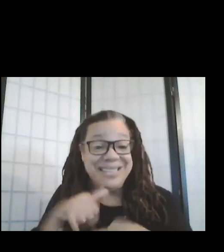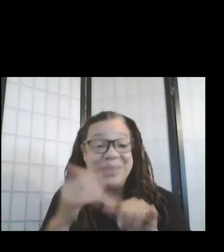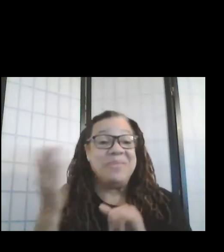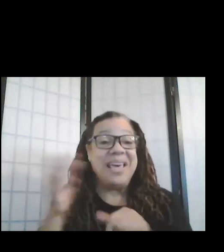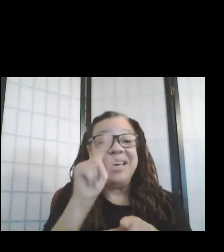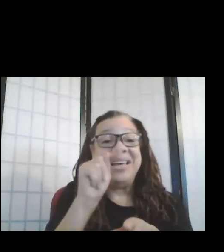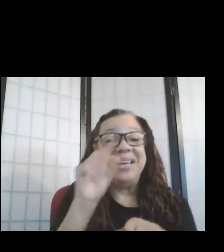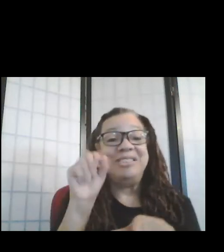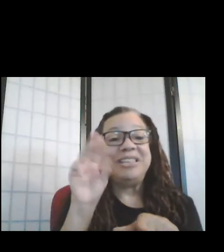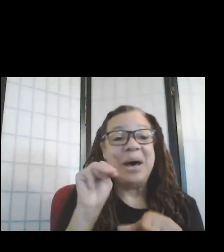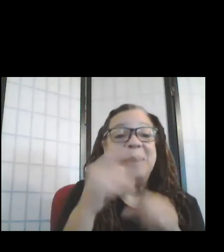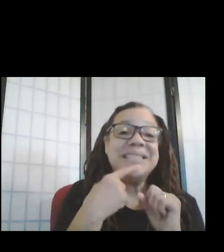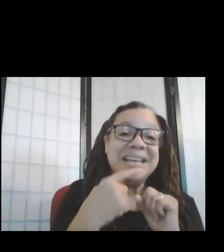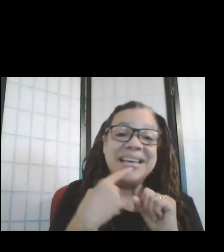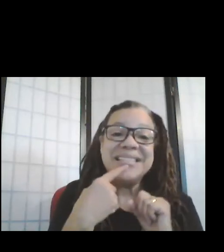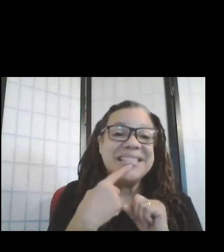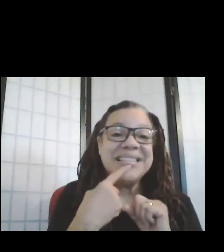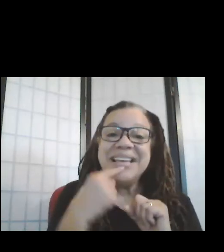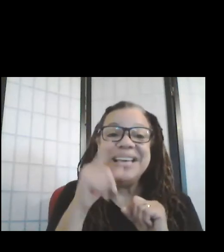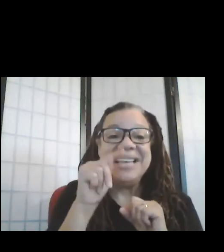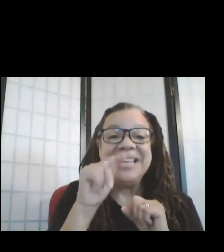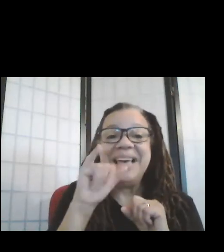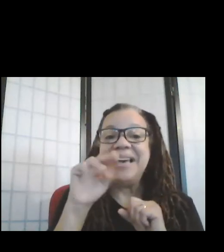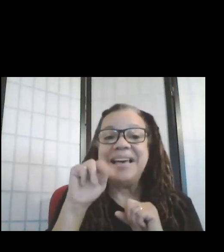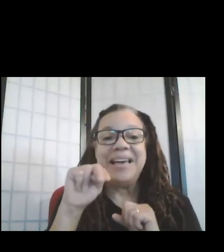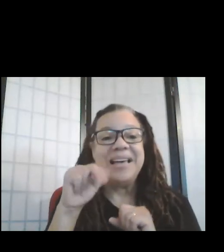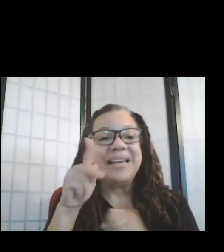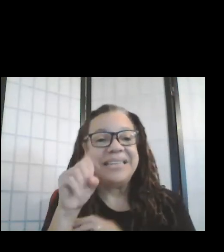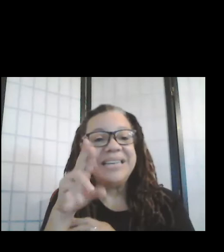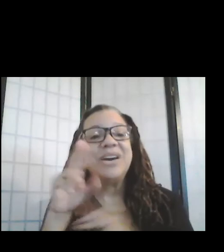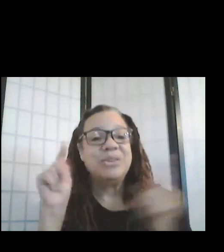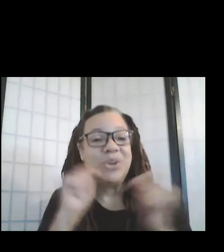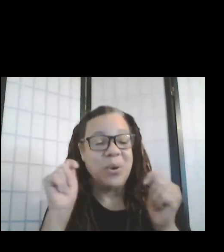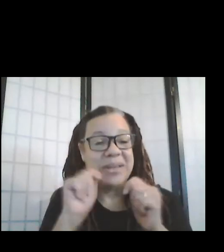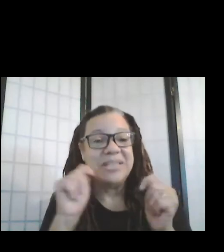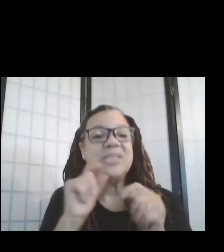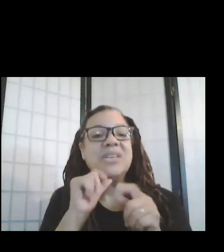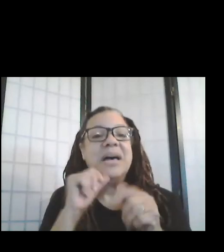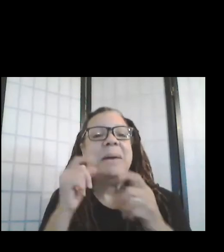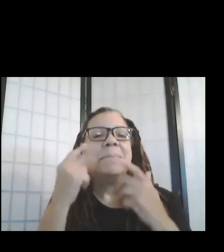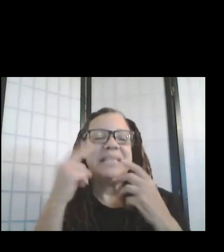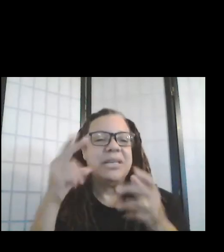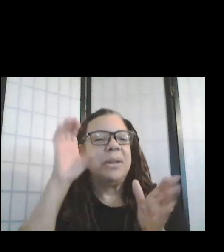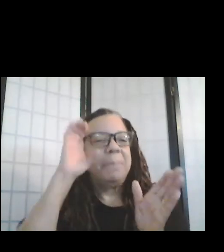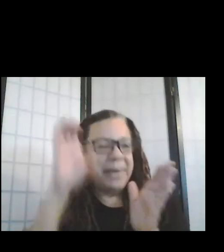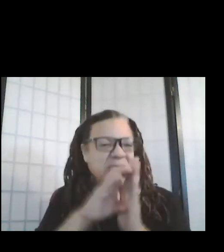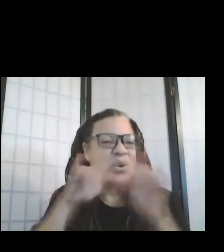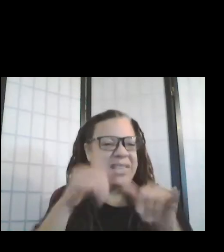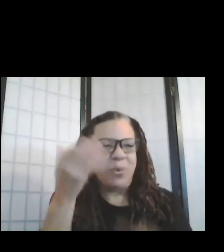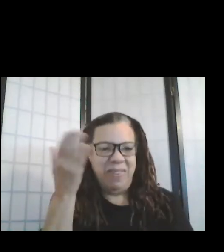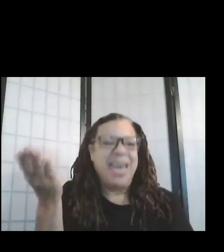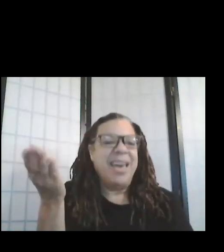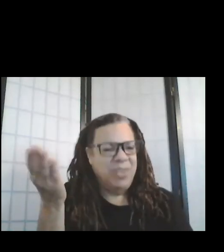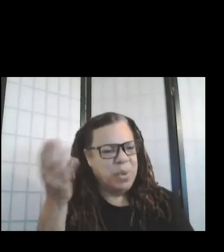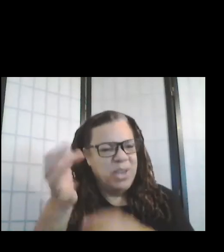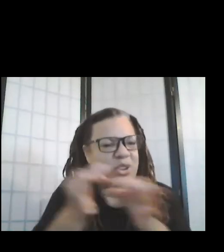right. Tinker Toys would not last that long in the woods. But yeah, I mean but still the image is there, the clarity with which you